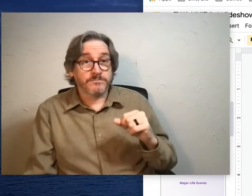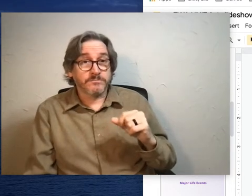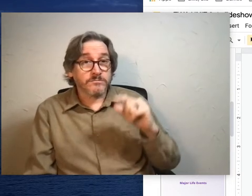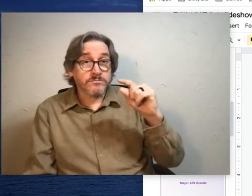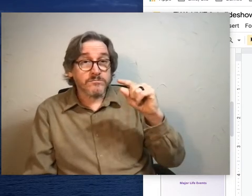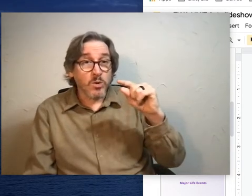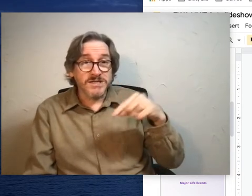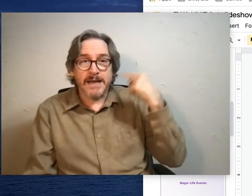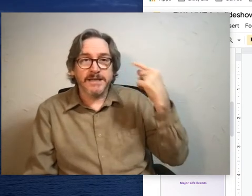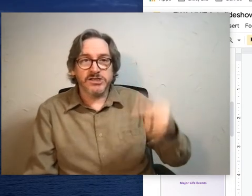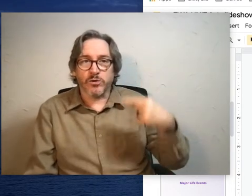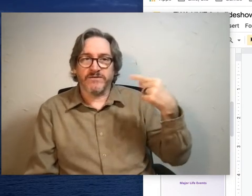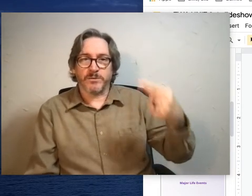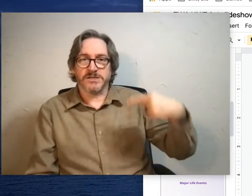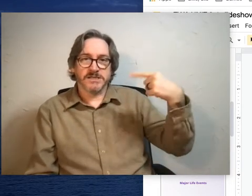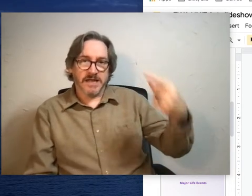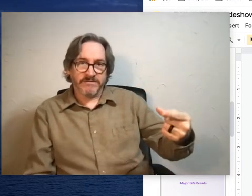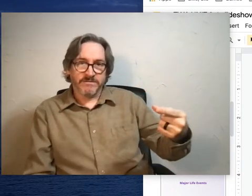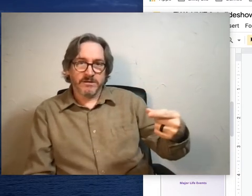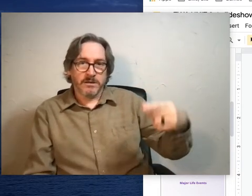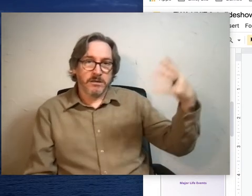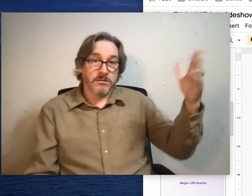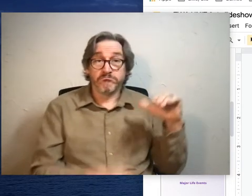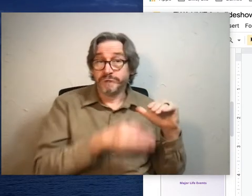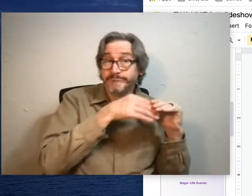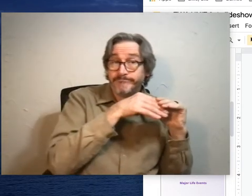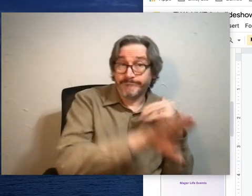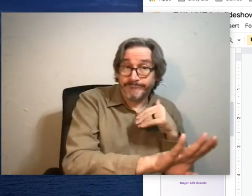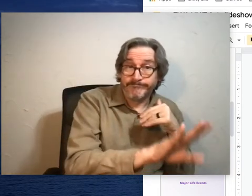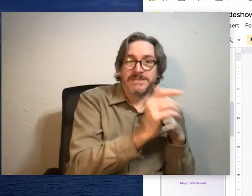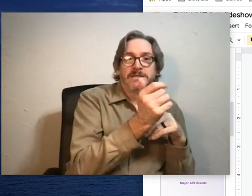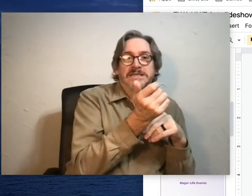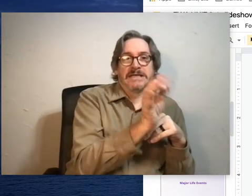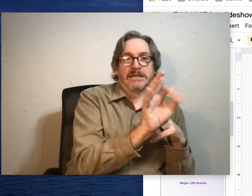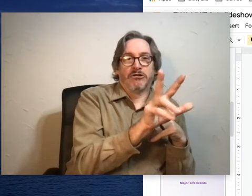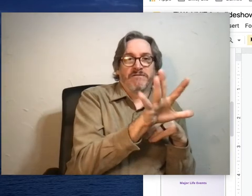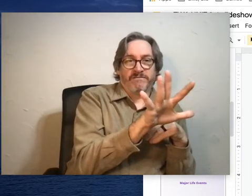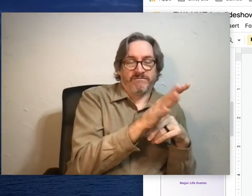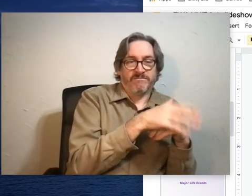these slides, we're telling a story of a person's life.